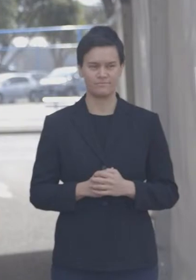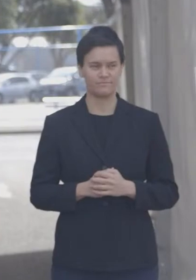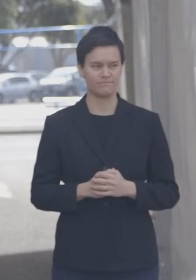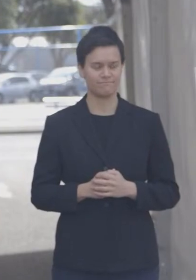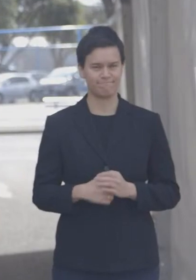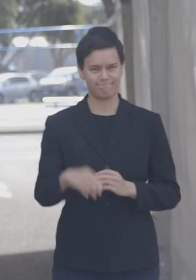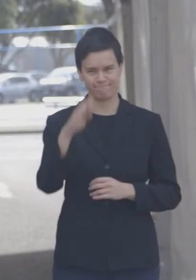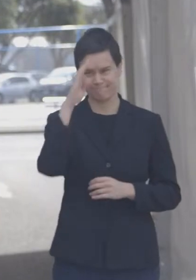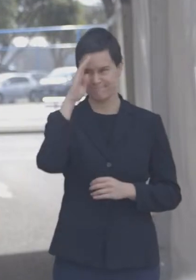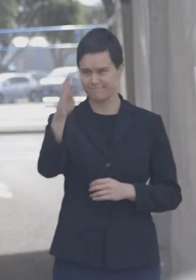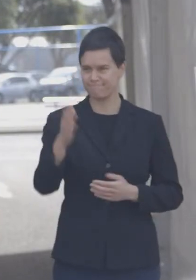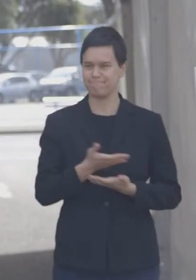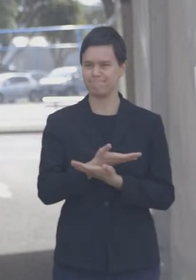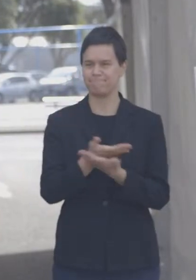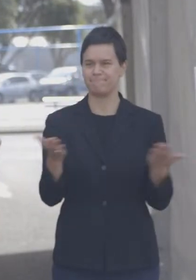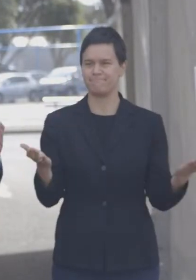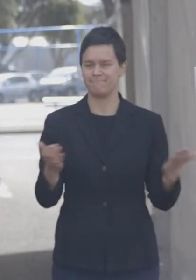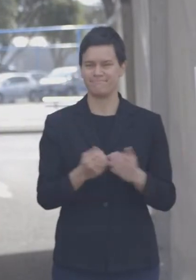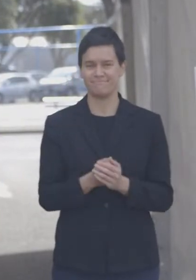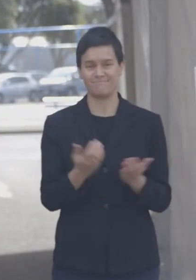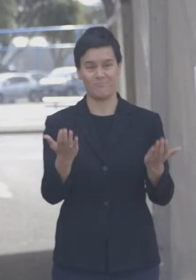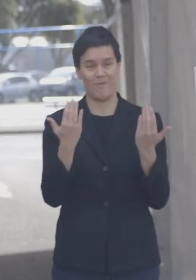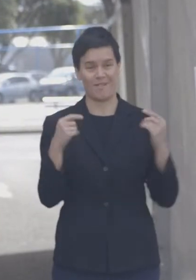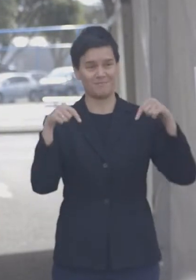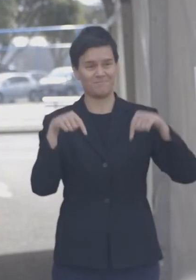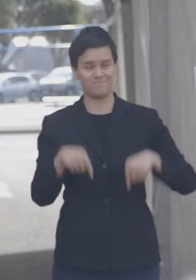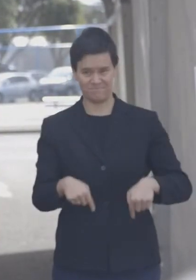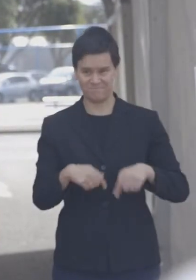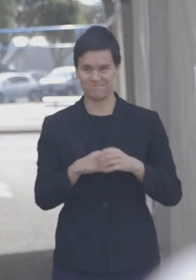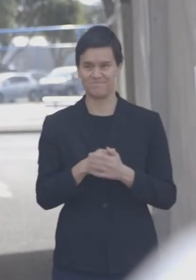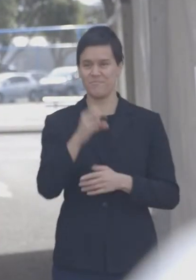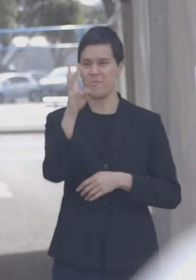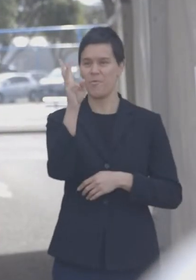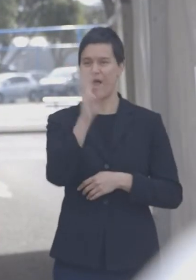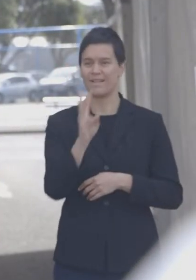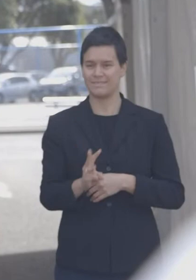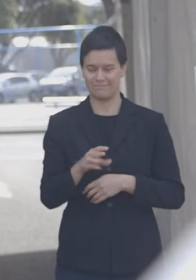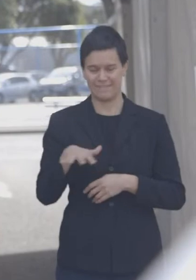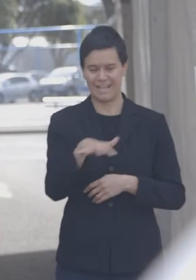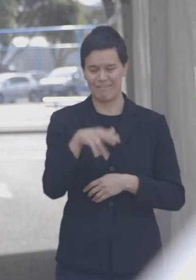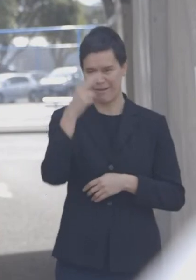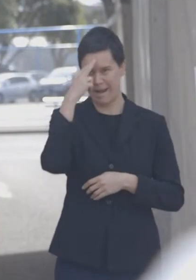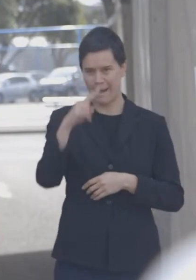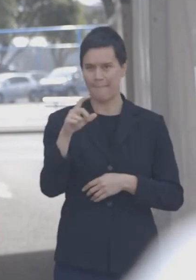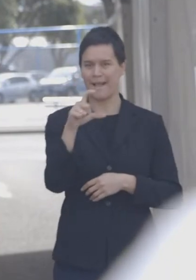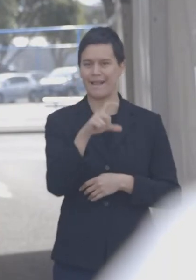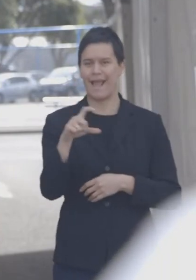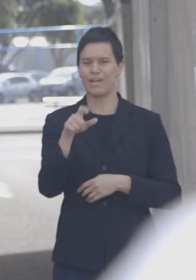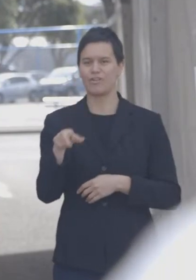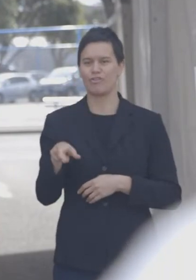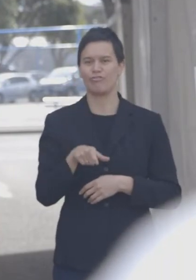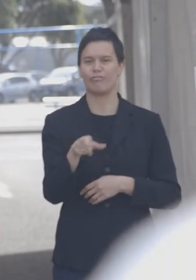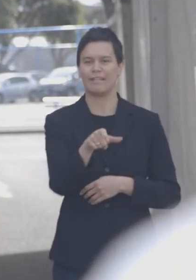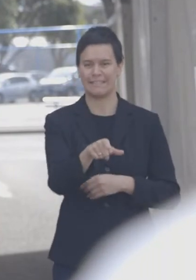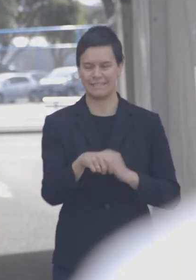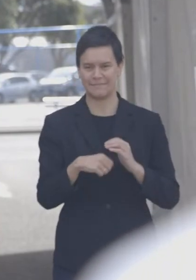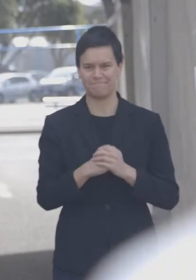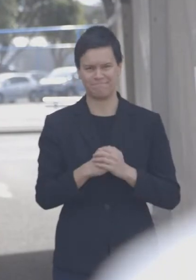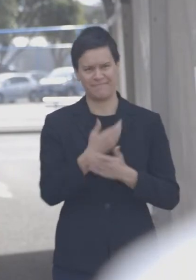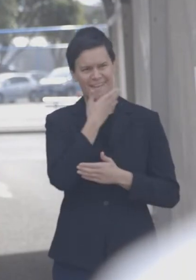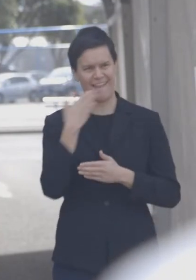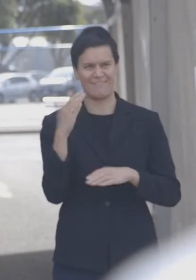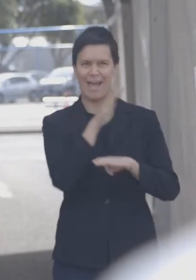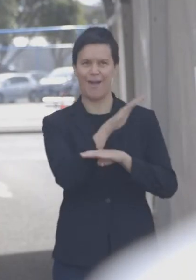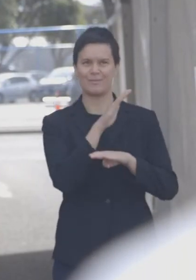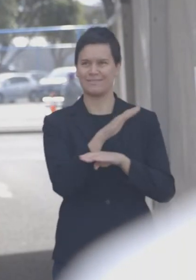Oh, kia ora koutou katoa. Welcome to Cannons Creek. It's absolutely lovely to be out here today for this afternoon's stand-up, and